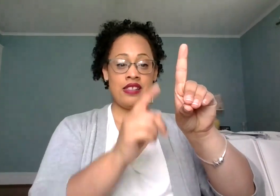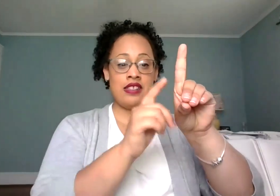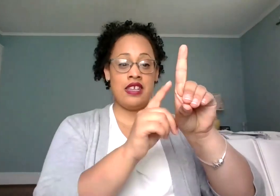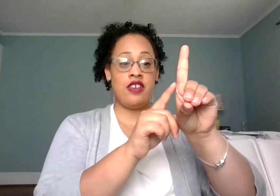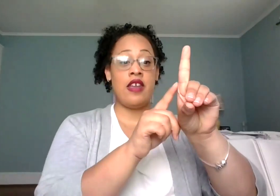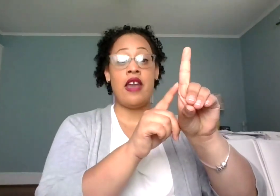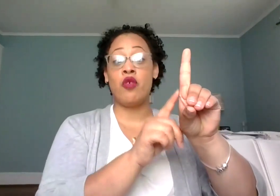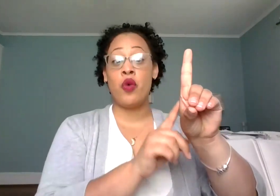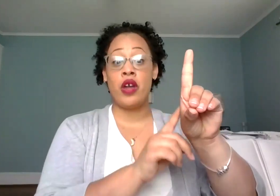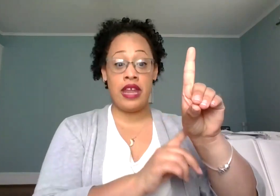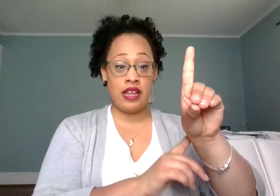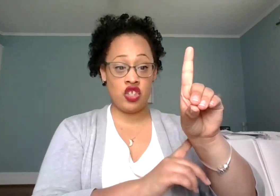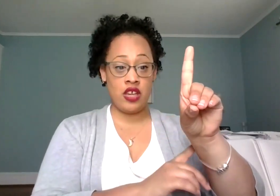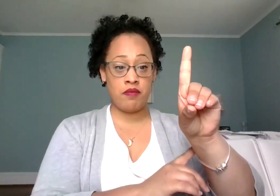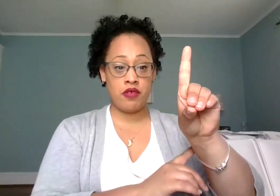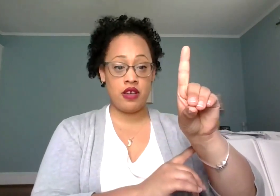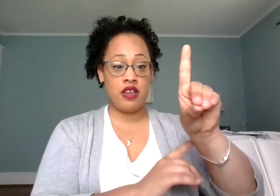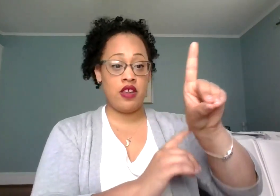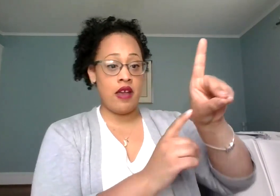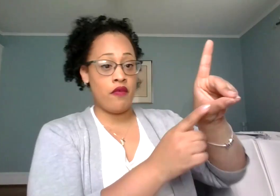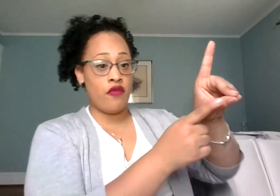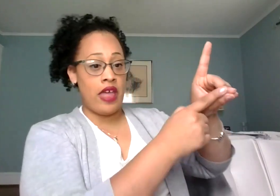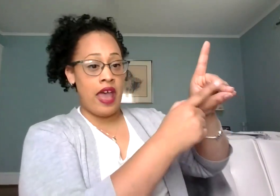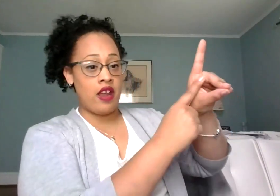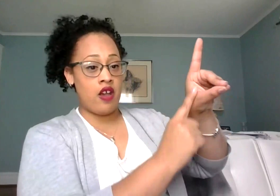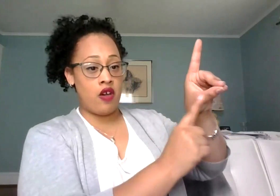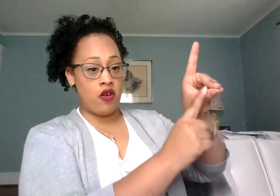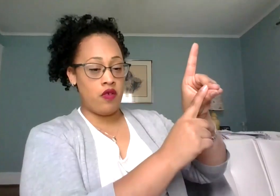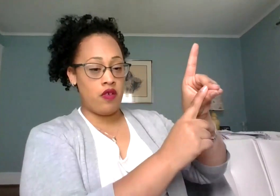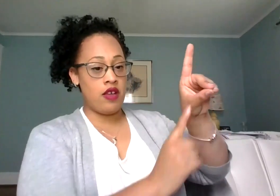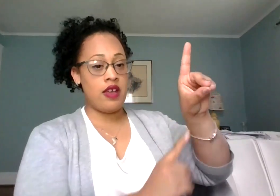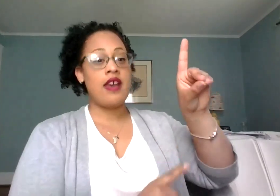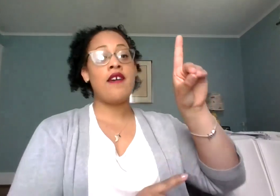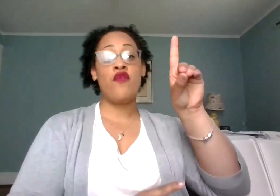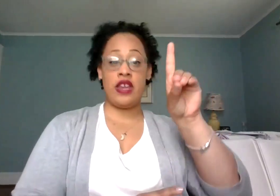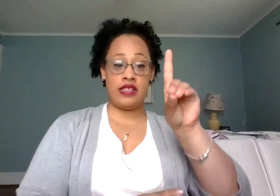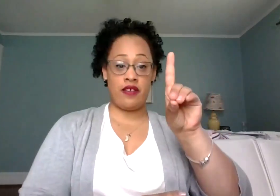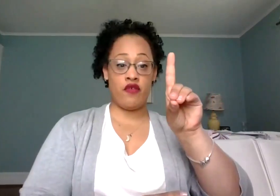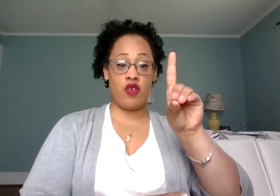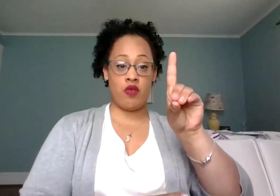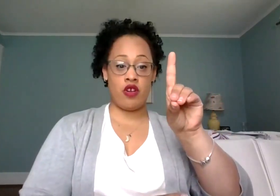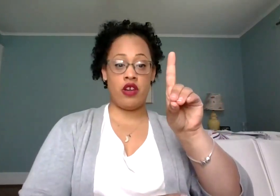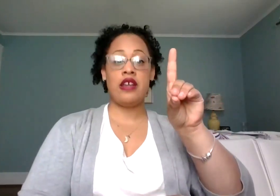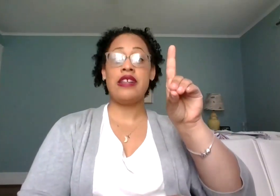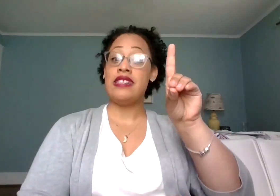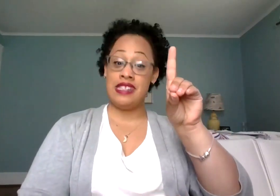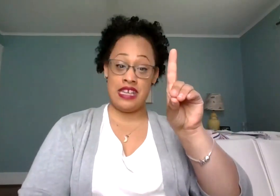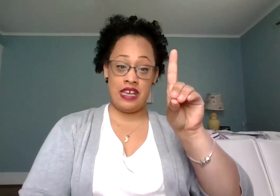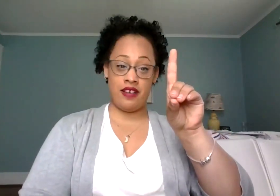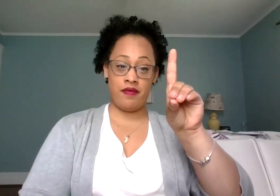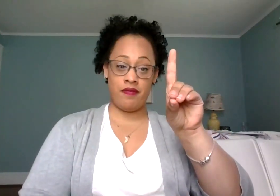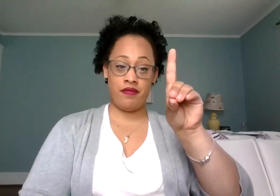D. You have the one hand shape and you have a flat O facing forward. D.